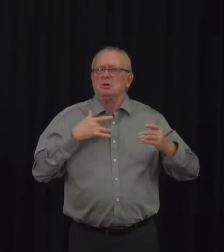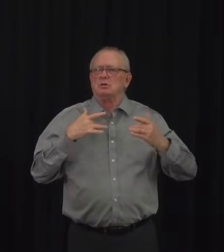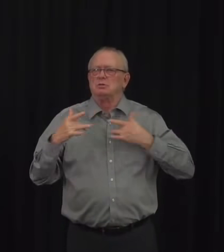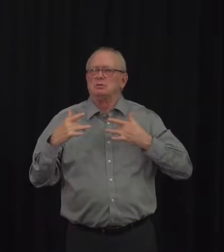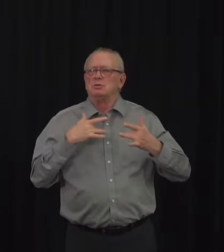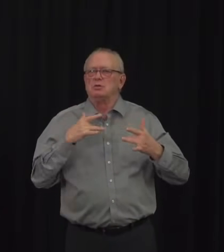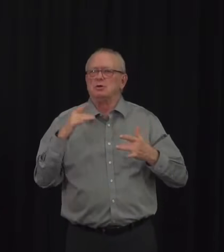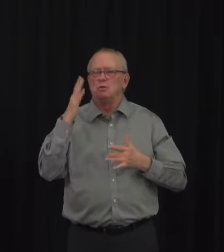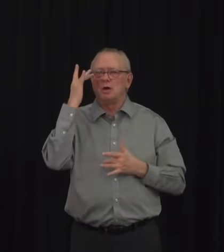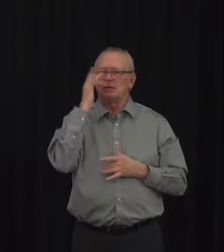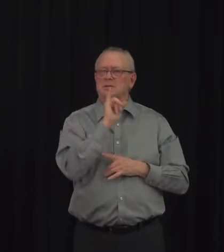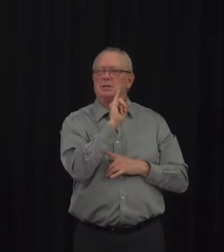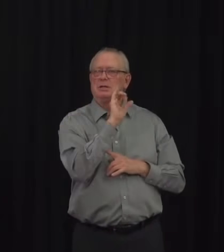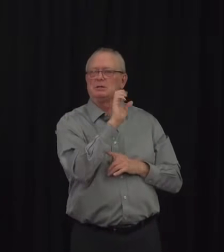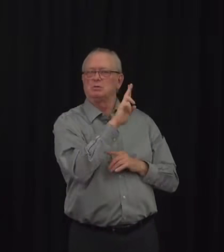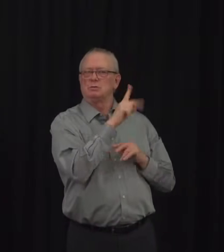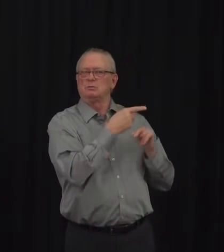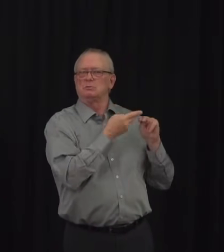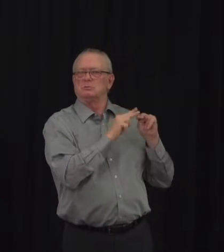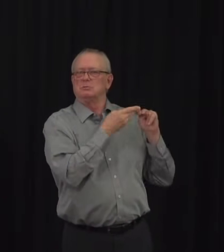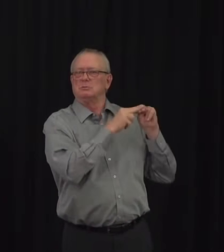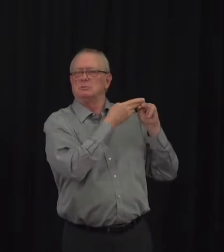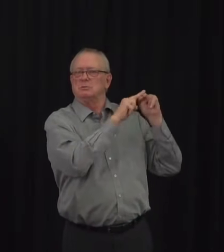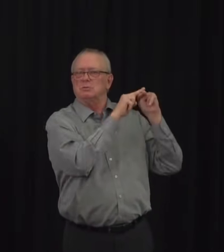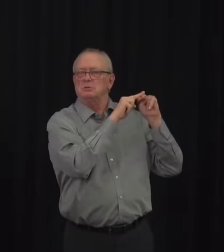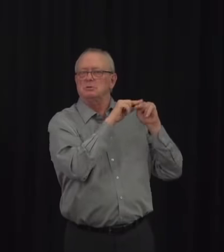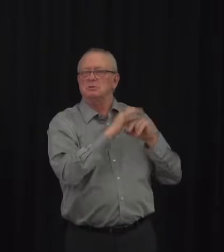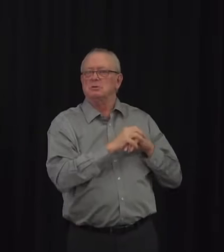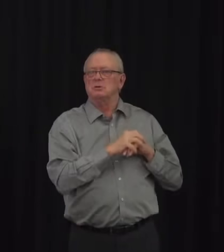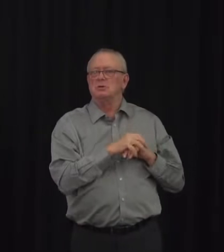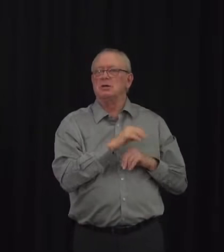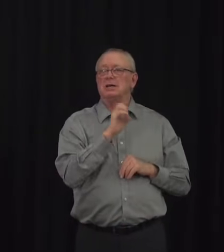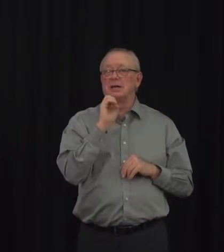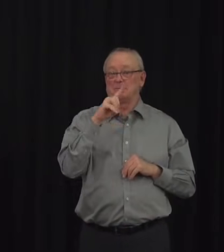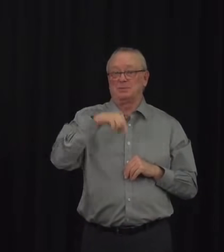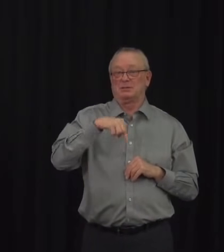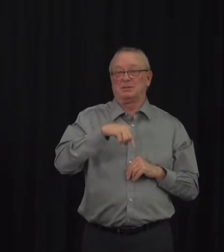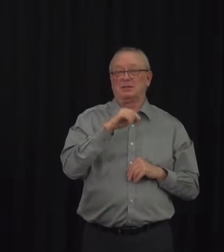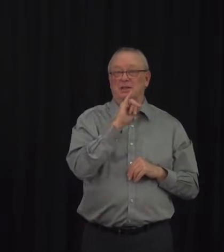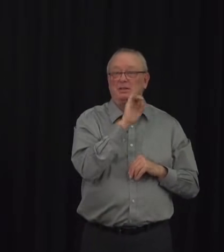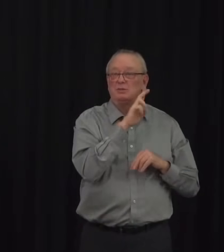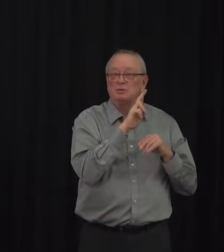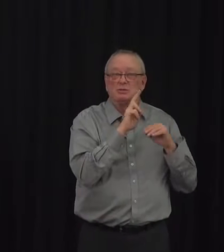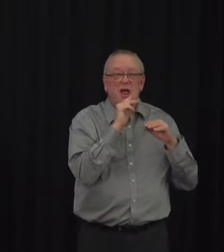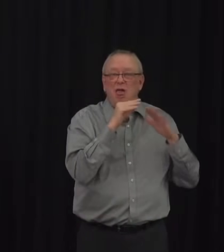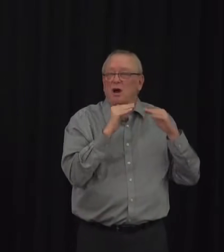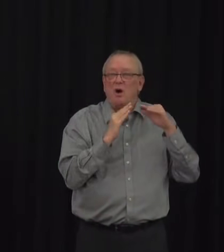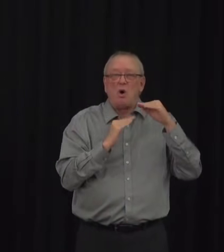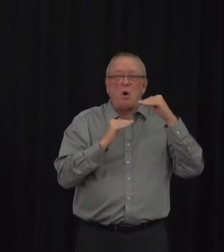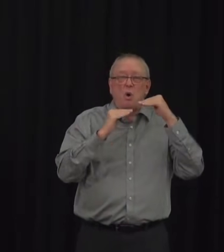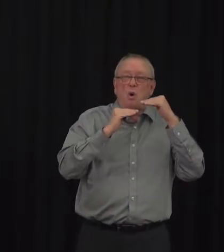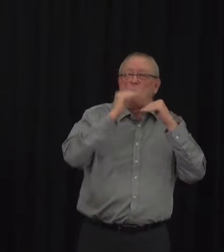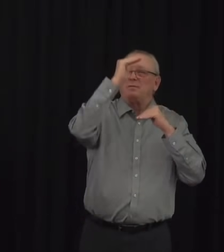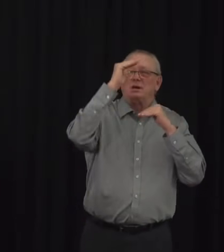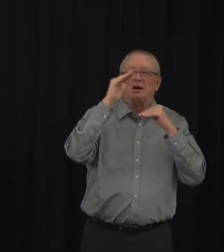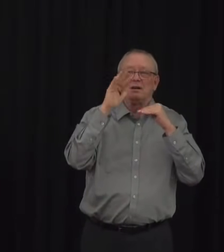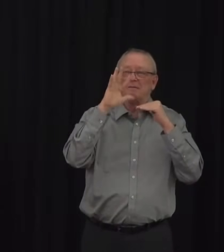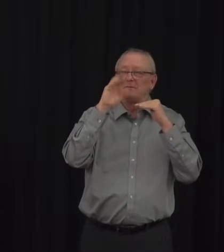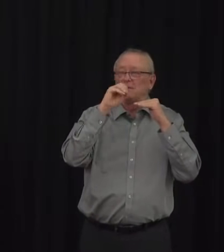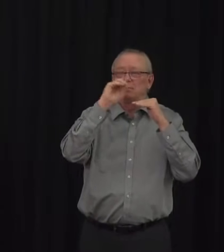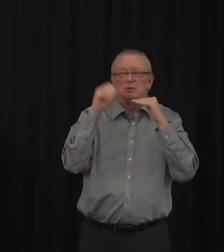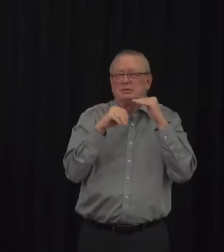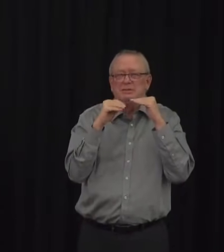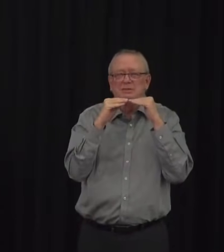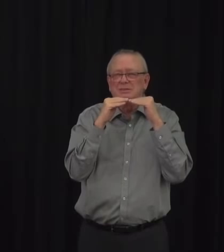that Edmonton, although they didn't pass that 50% growth rate over a certain